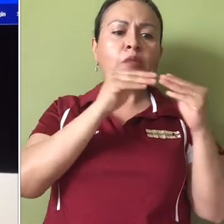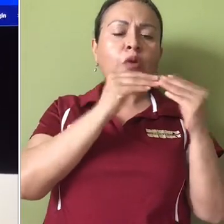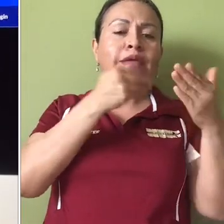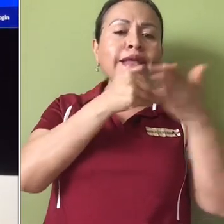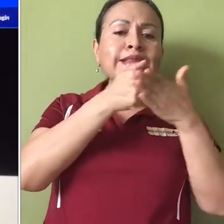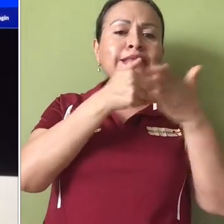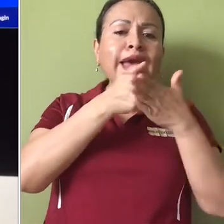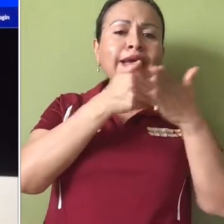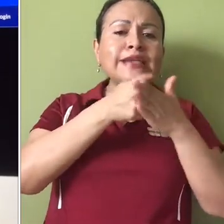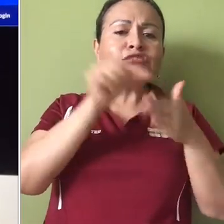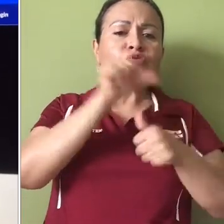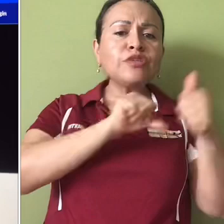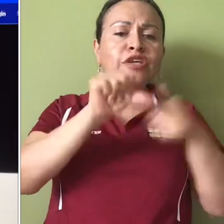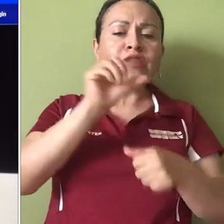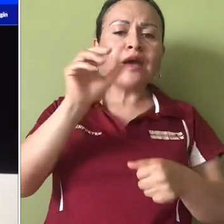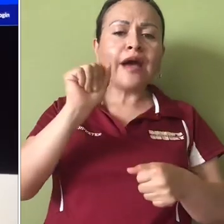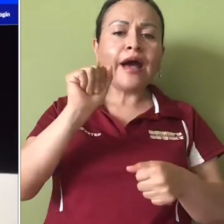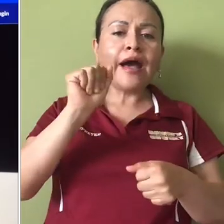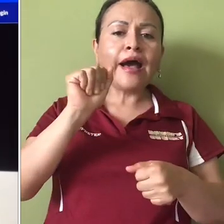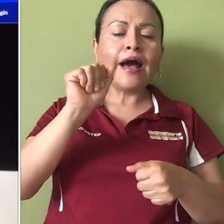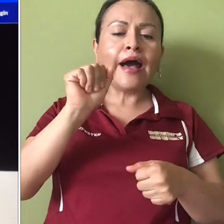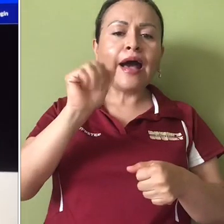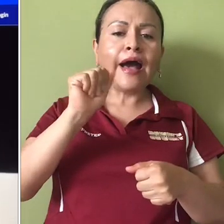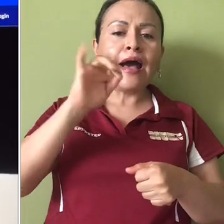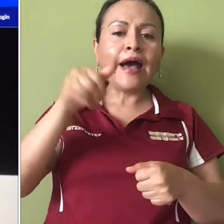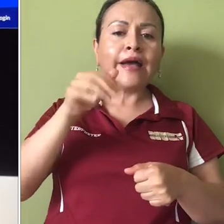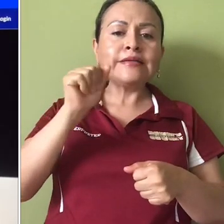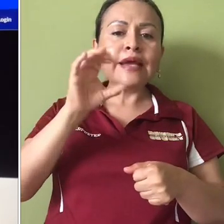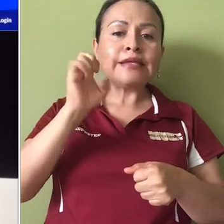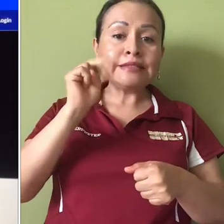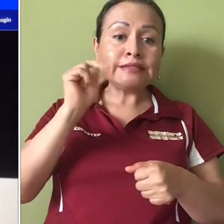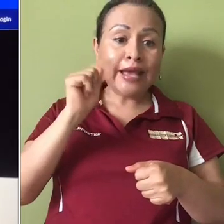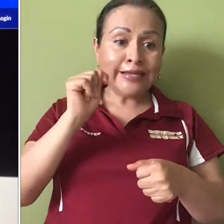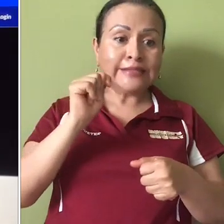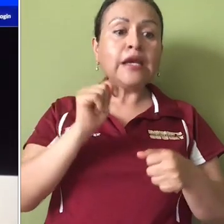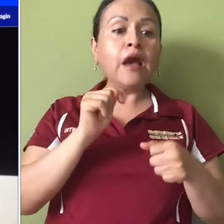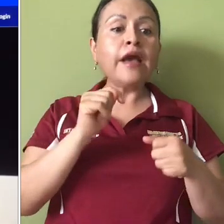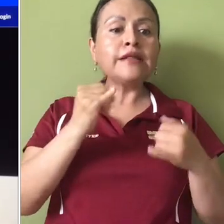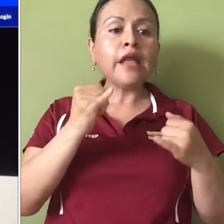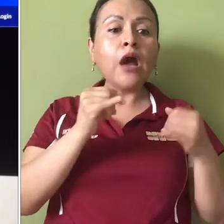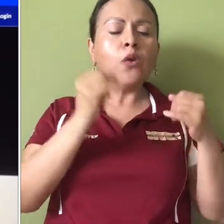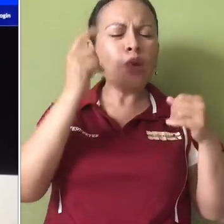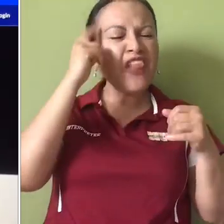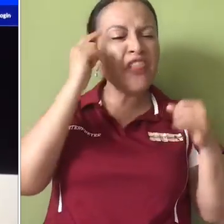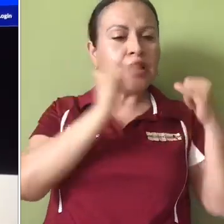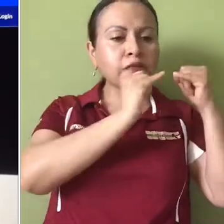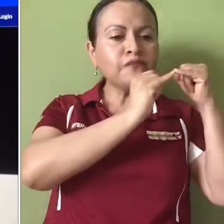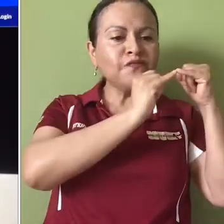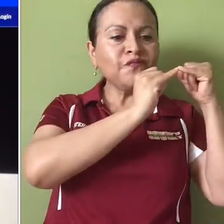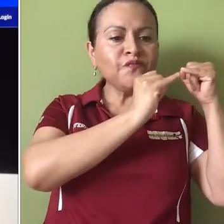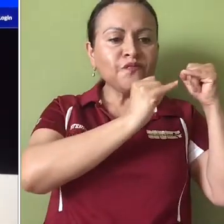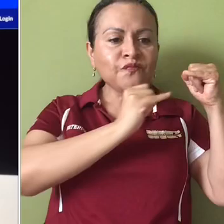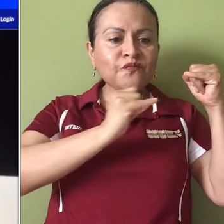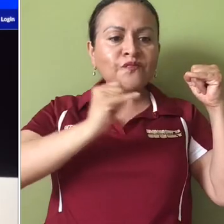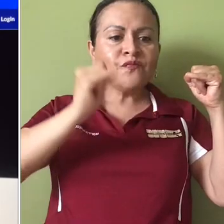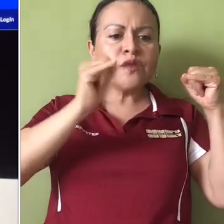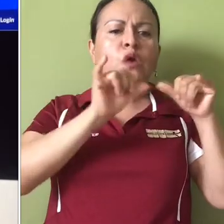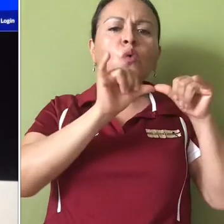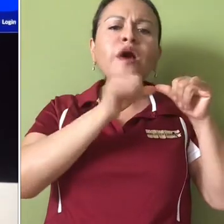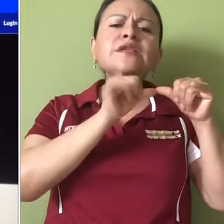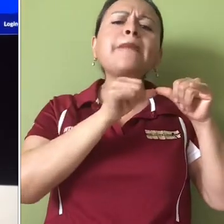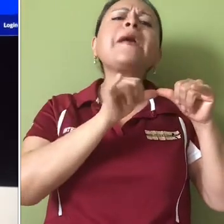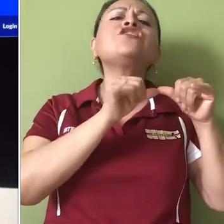angles. If we take the two outer rays that form the angle, and we think about this angle right over here, what's this measure of